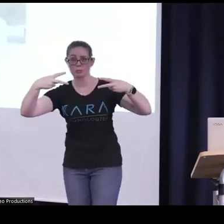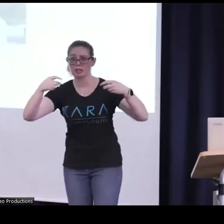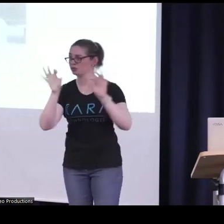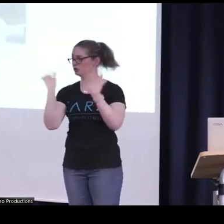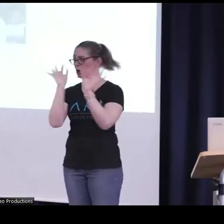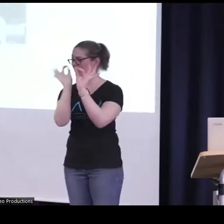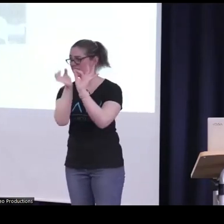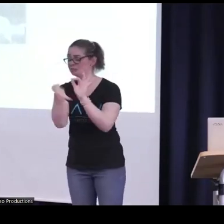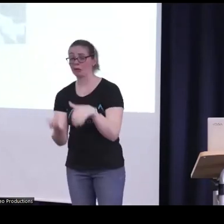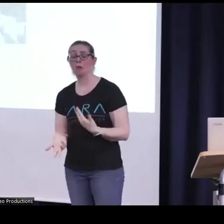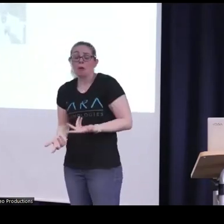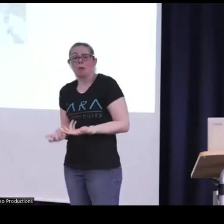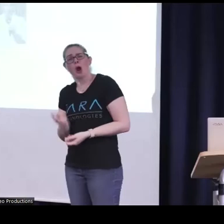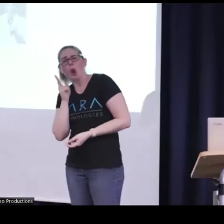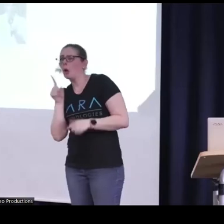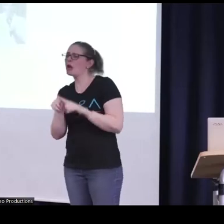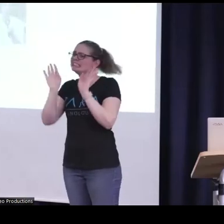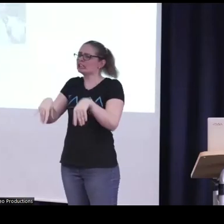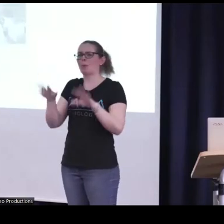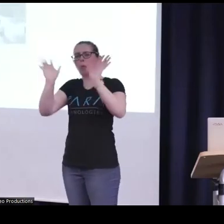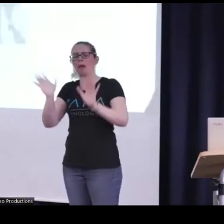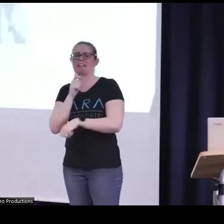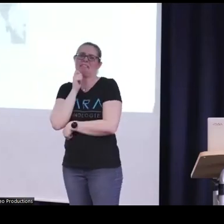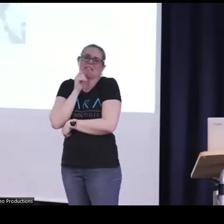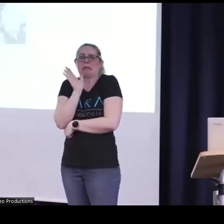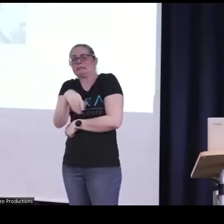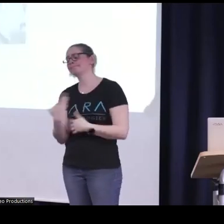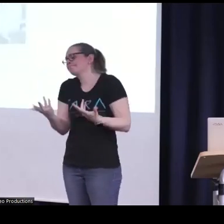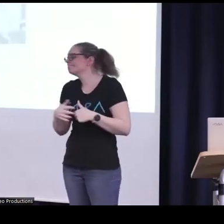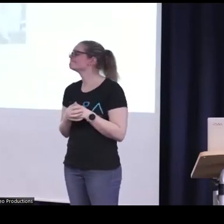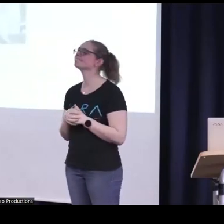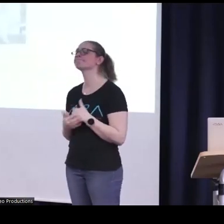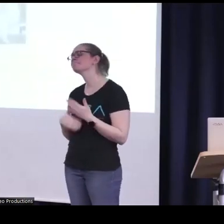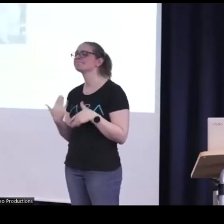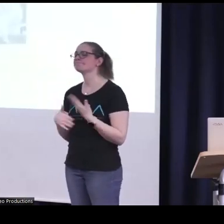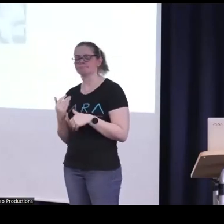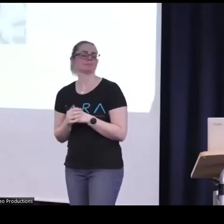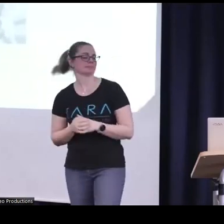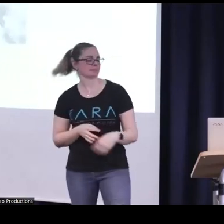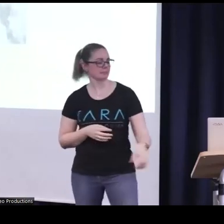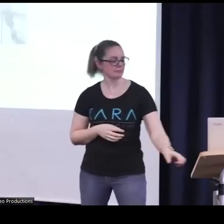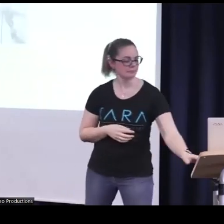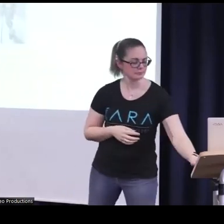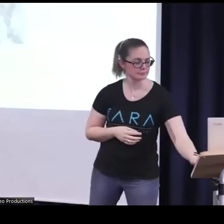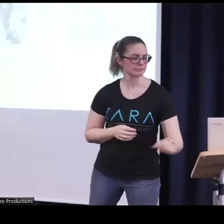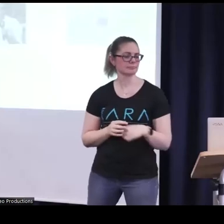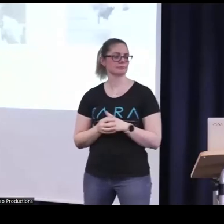wild weather, there's no captions, there's no interpreter, and you're thinking, okay, it looks like pretty terrible weather.